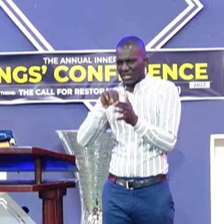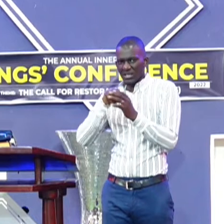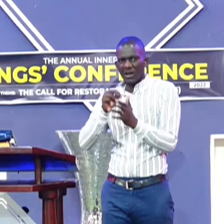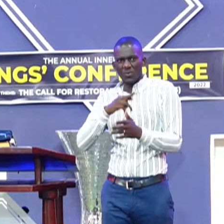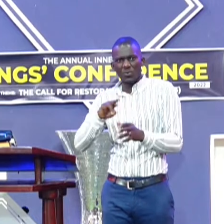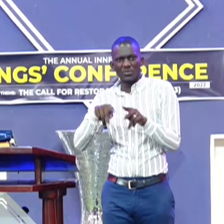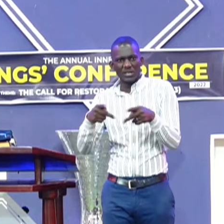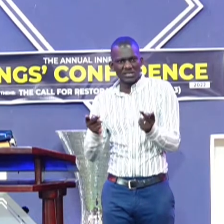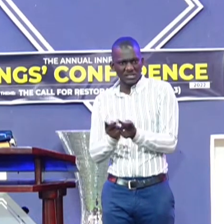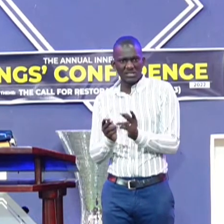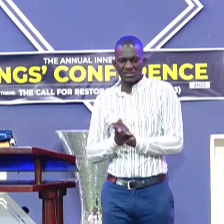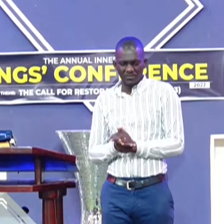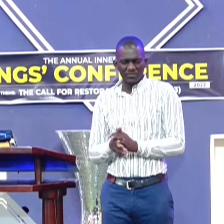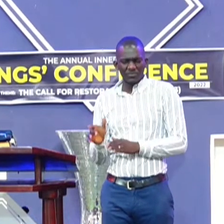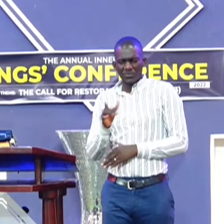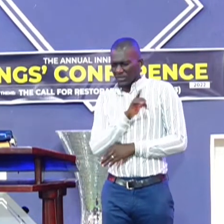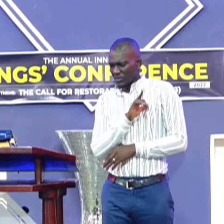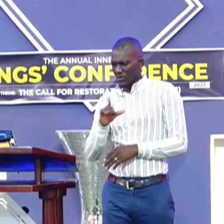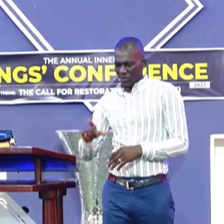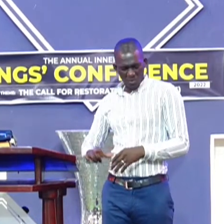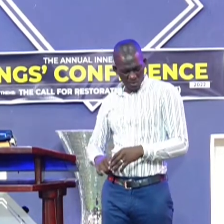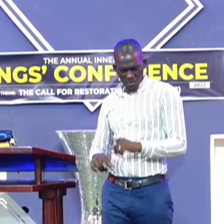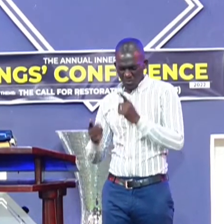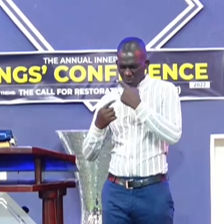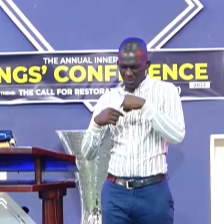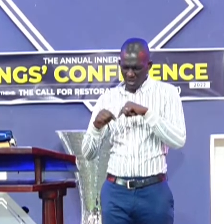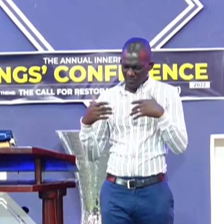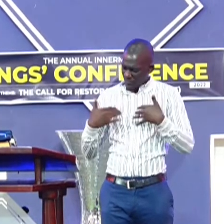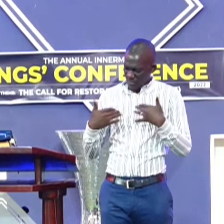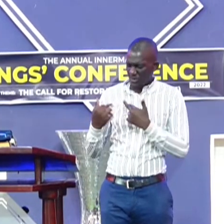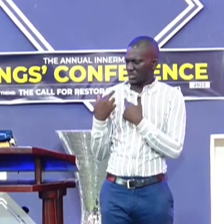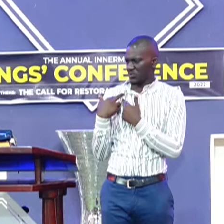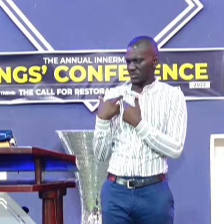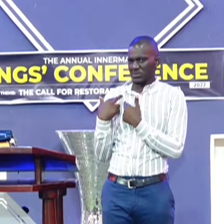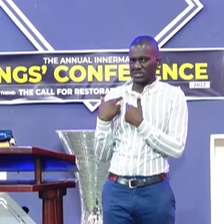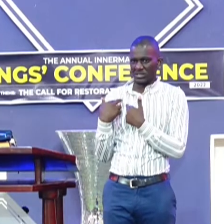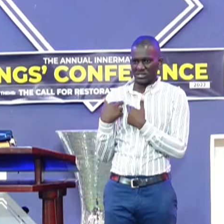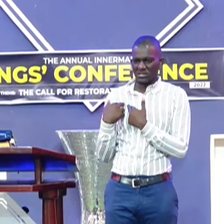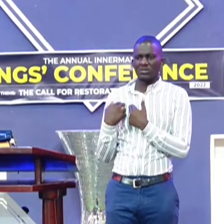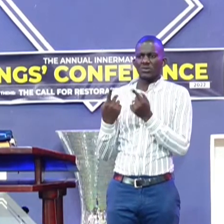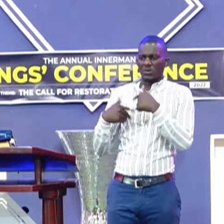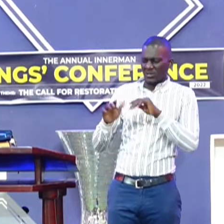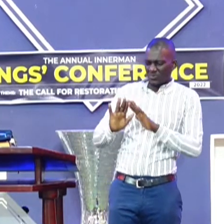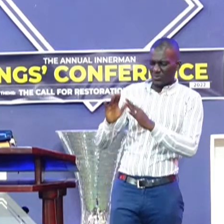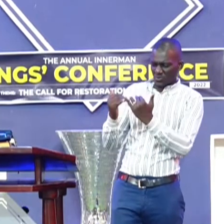have not stood in our position. Lord, we feared responsibility.